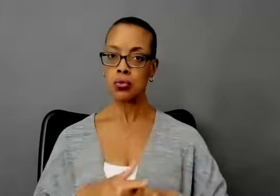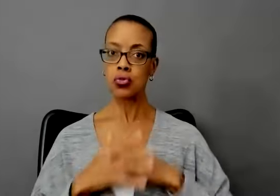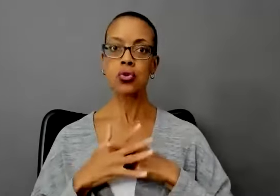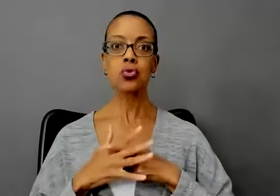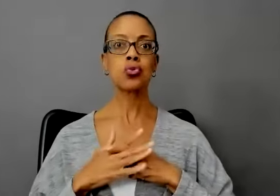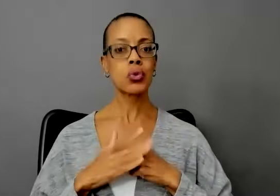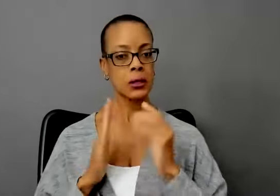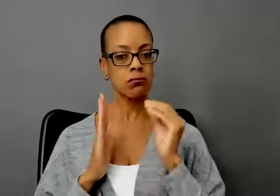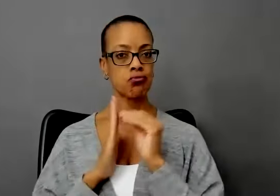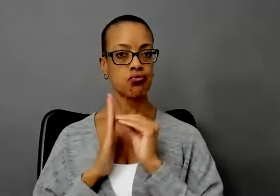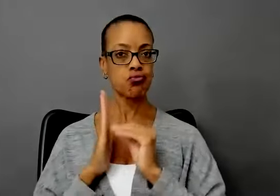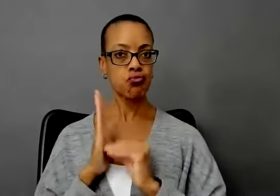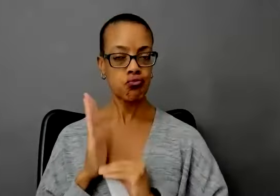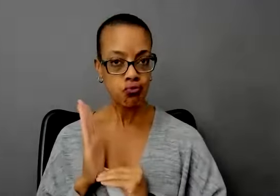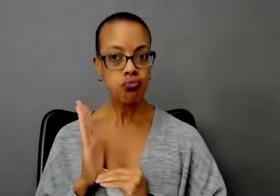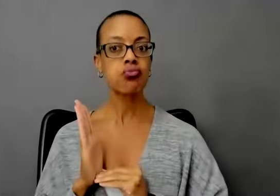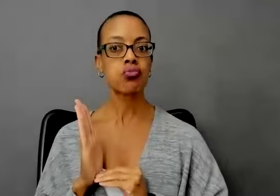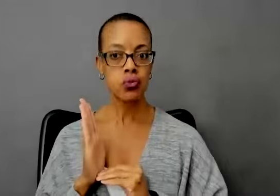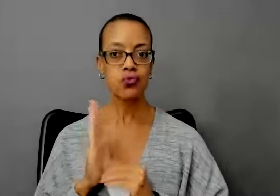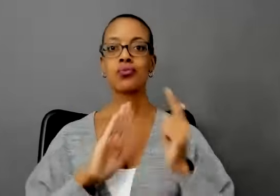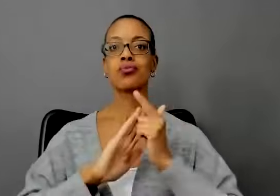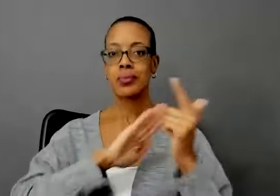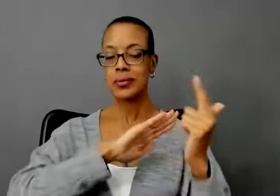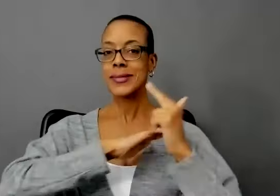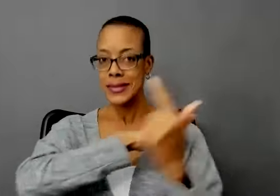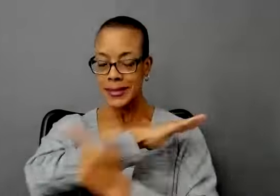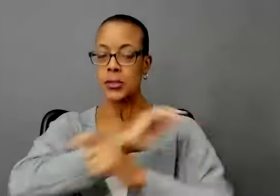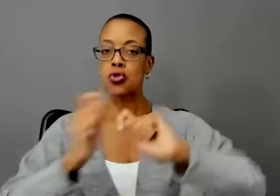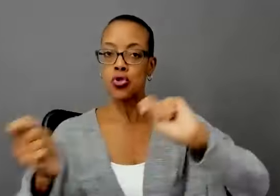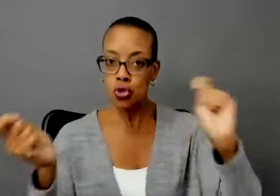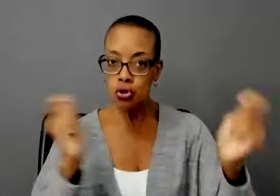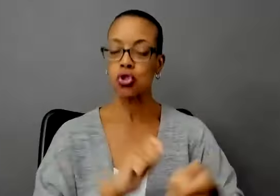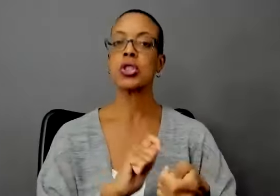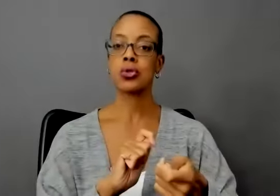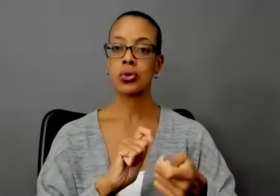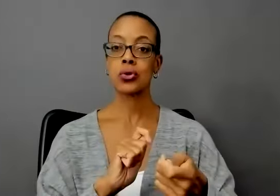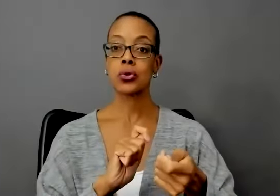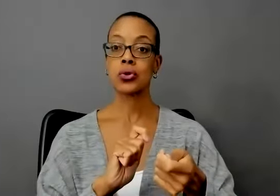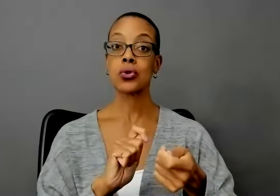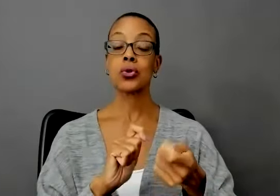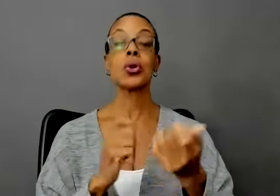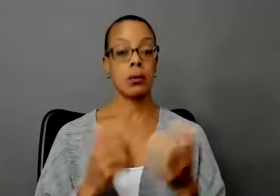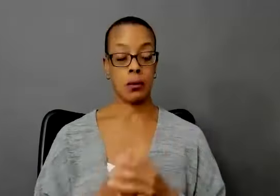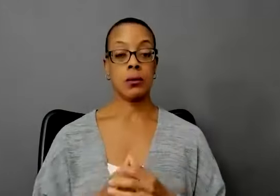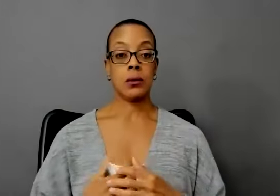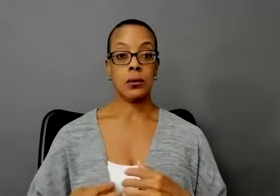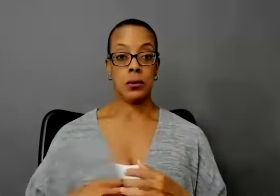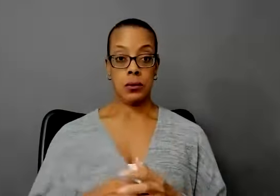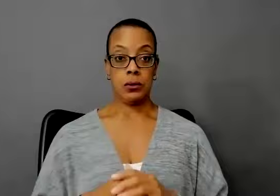path for legislative change. And we've distilled it into 5